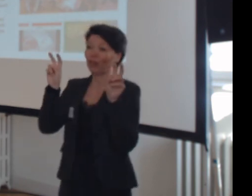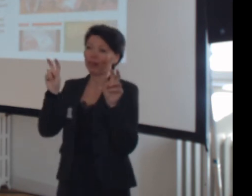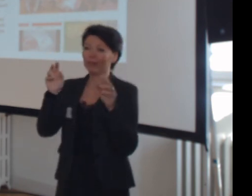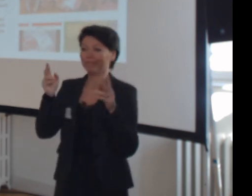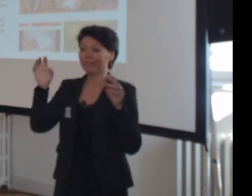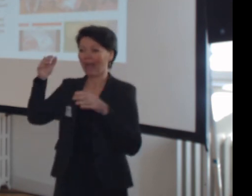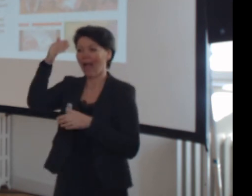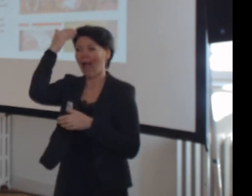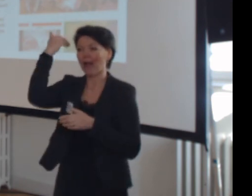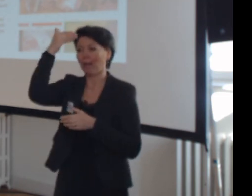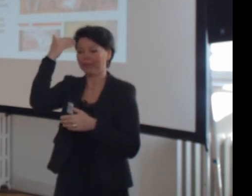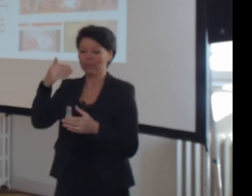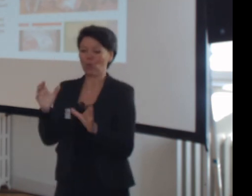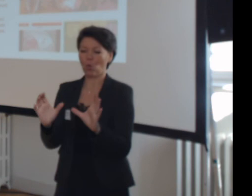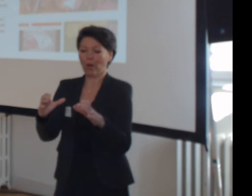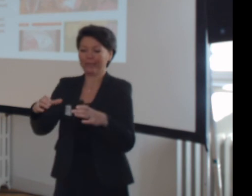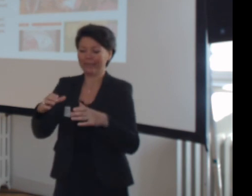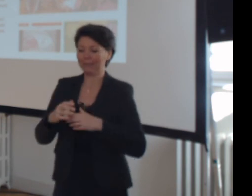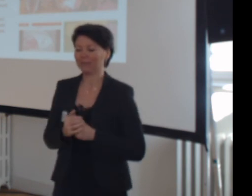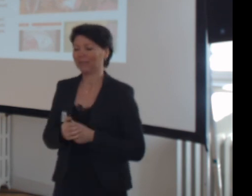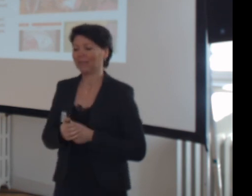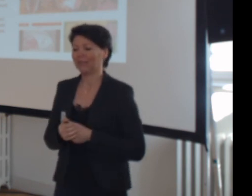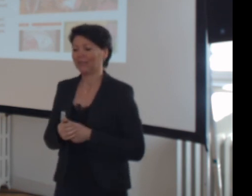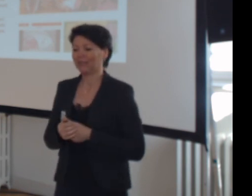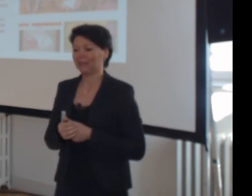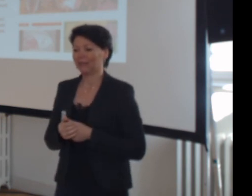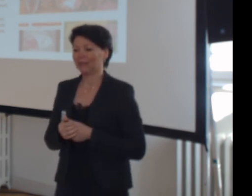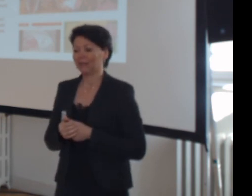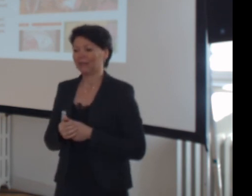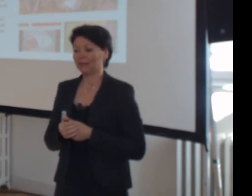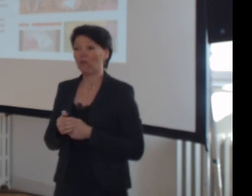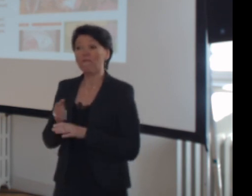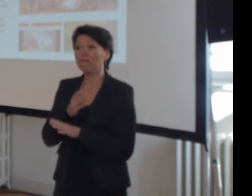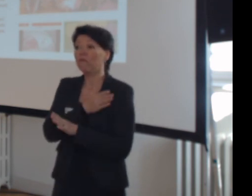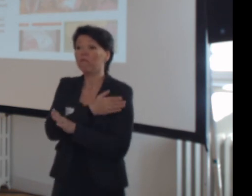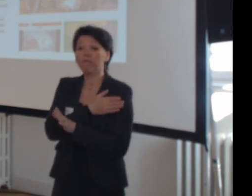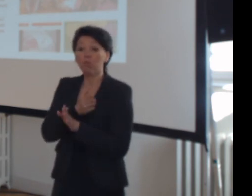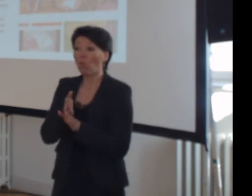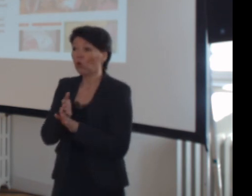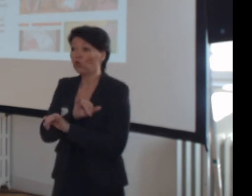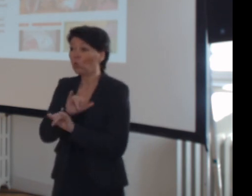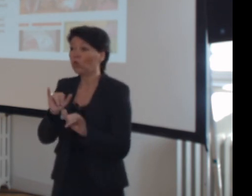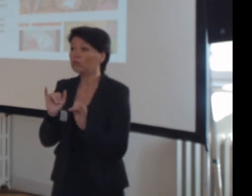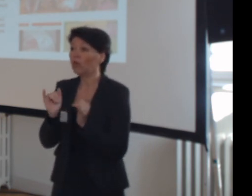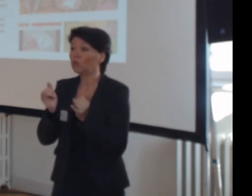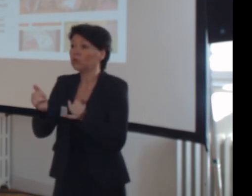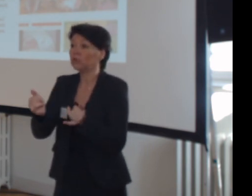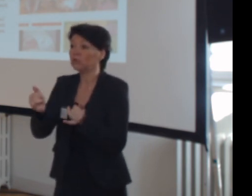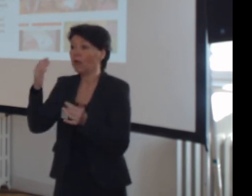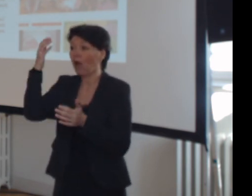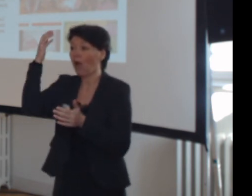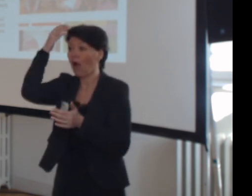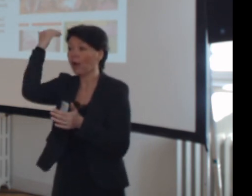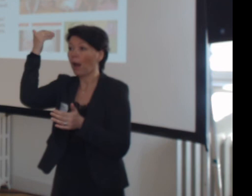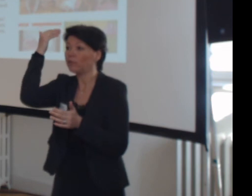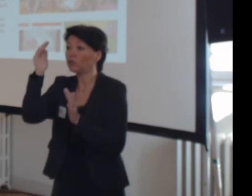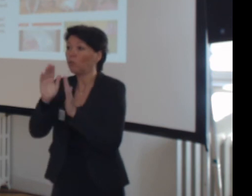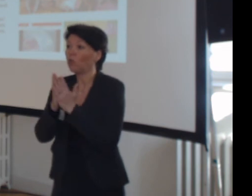collection. Had there never been Arabic books before in the public libraries in Brussels? Well,